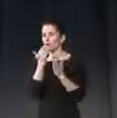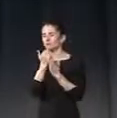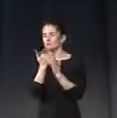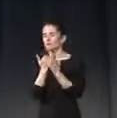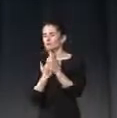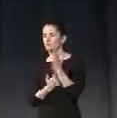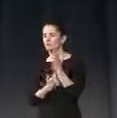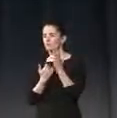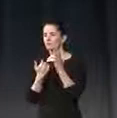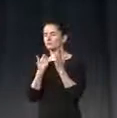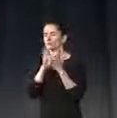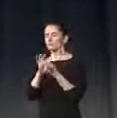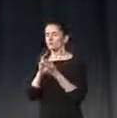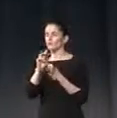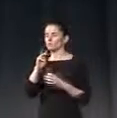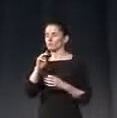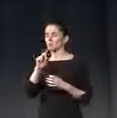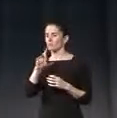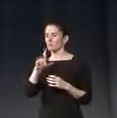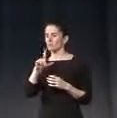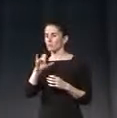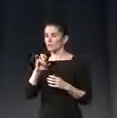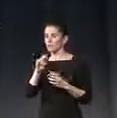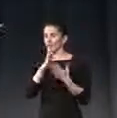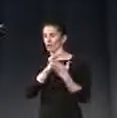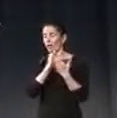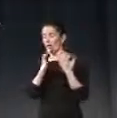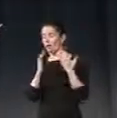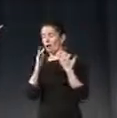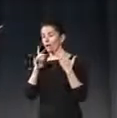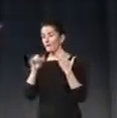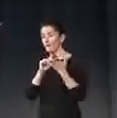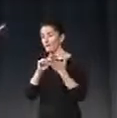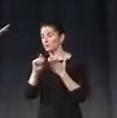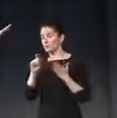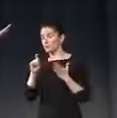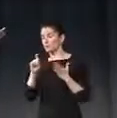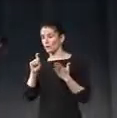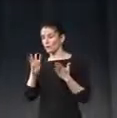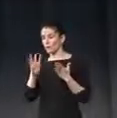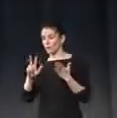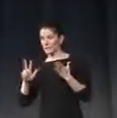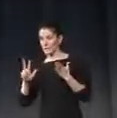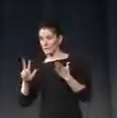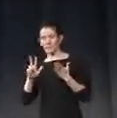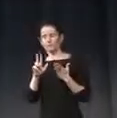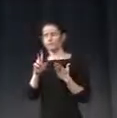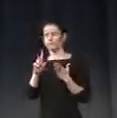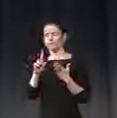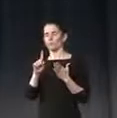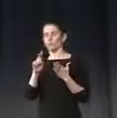now call modulation. And by the time you get to page 146, modulation creeps in as the key word.